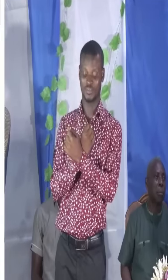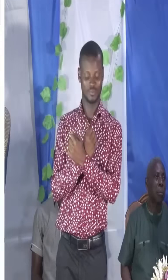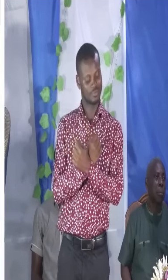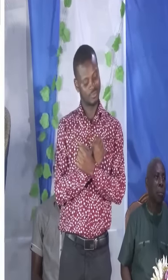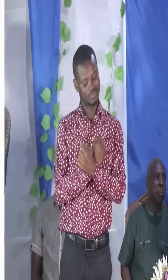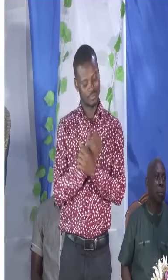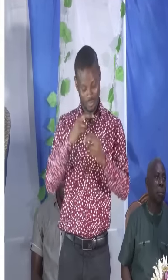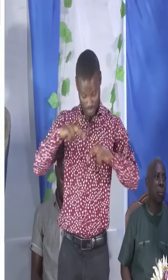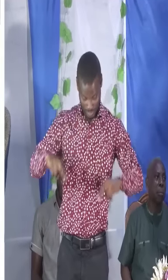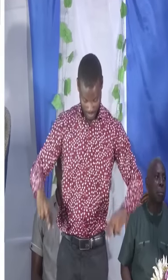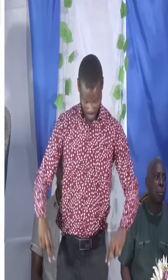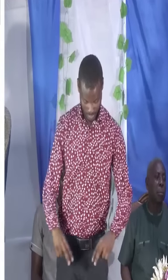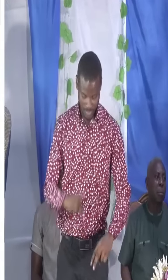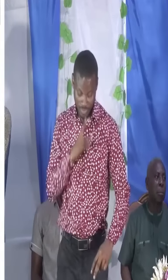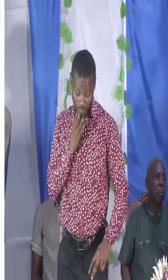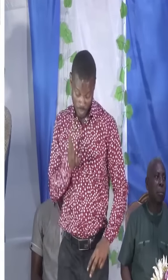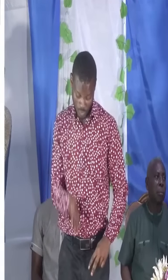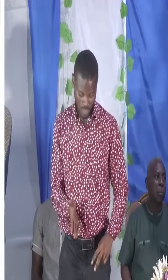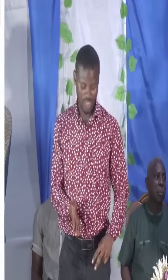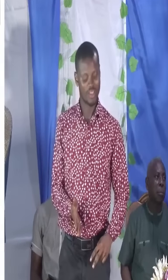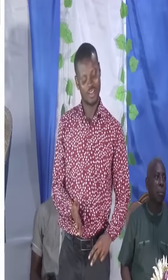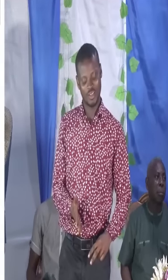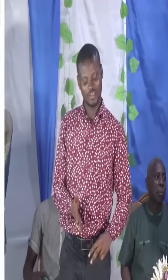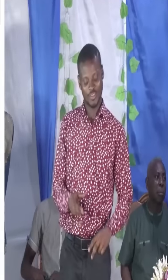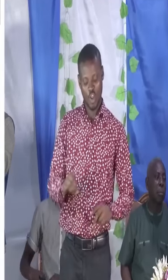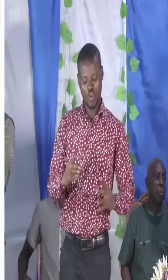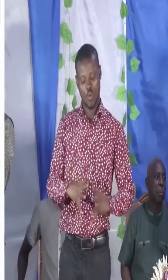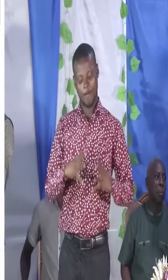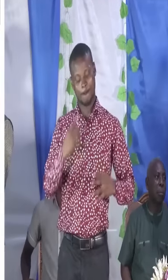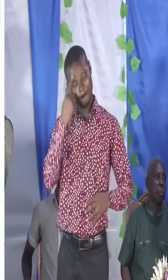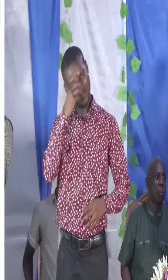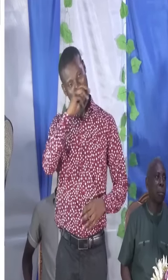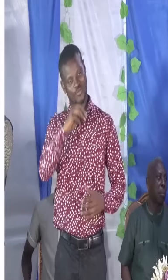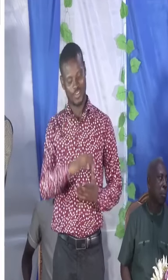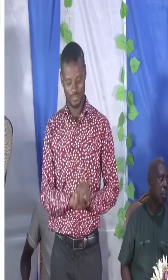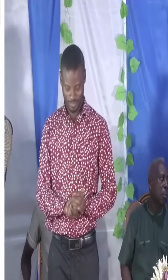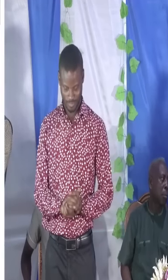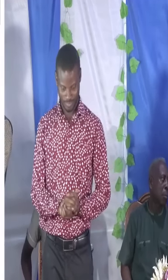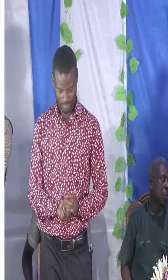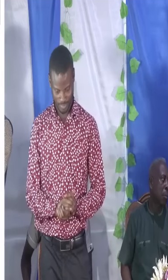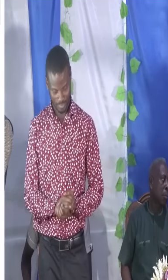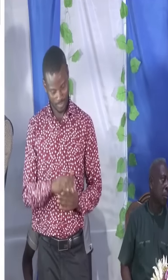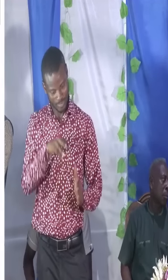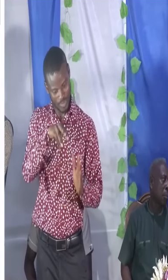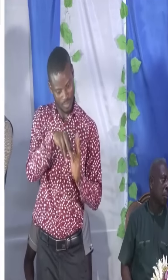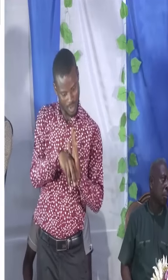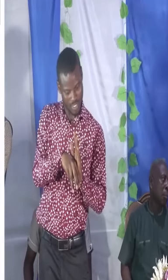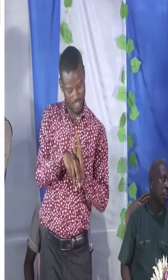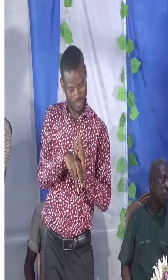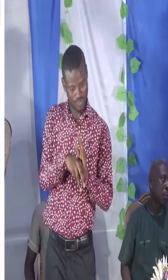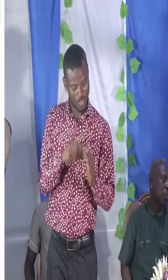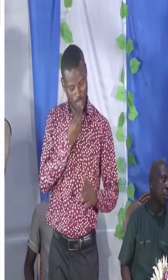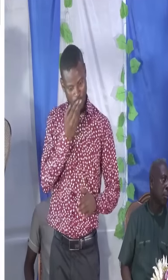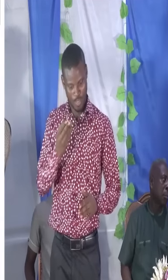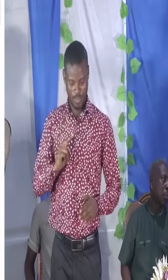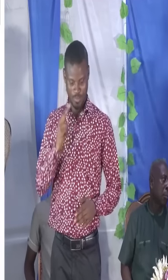prisons now can you imagine say me da afiase wa me hweme na metu say buda we ma obi bia